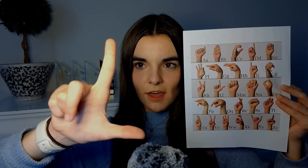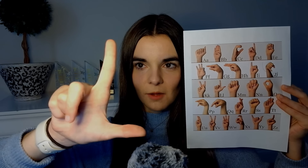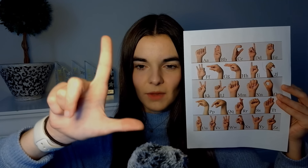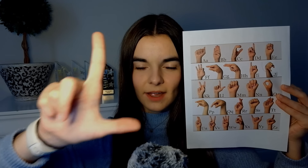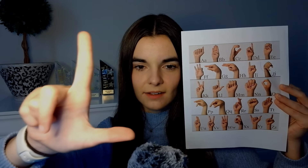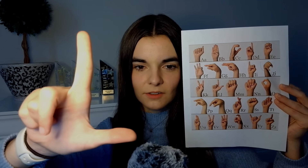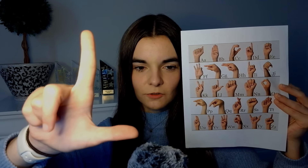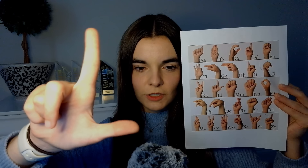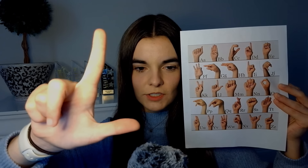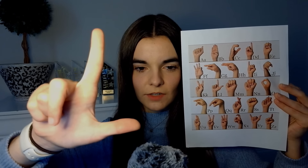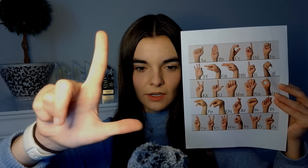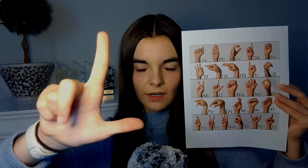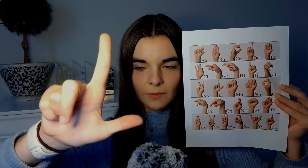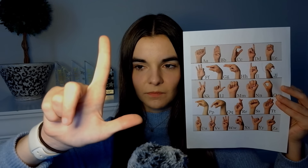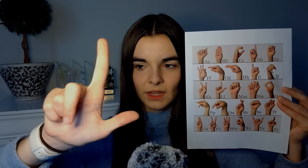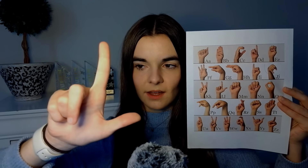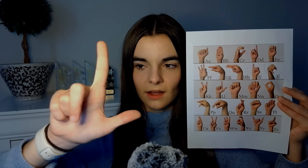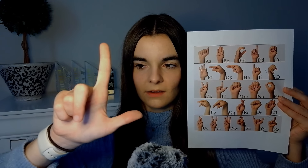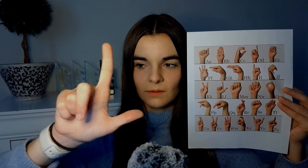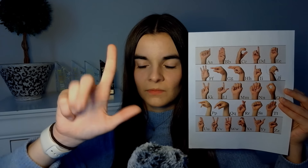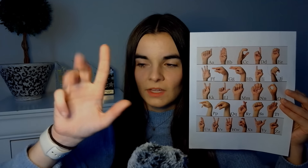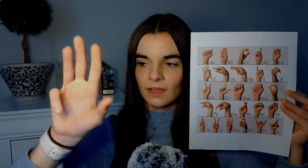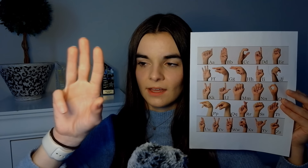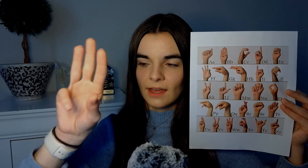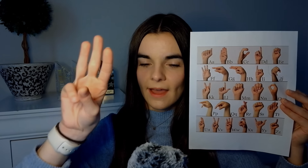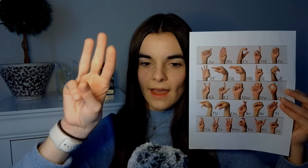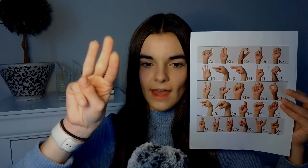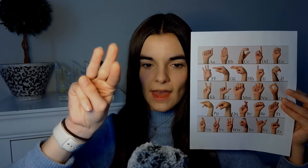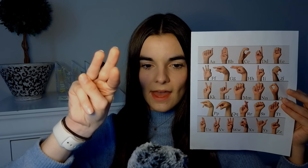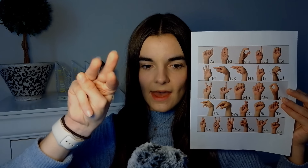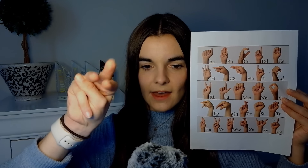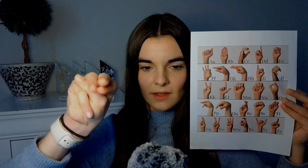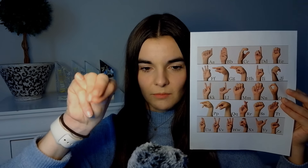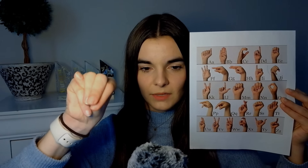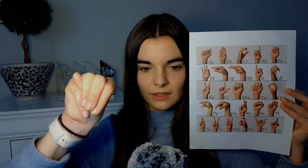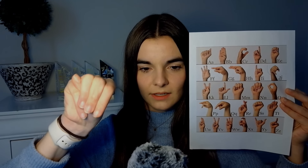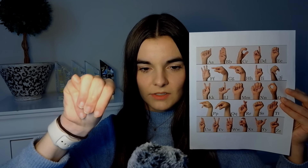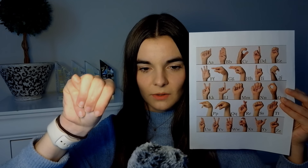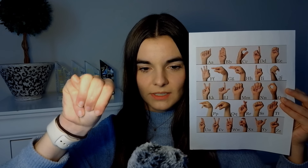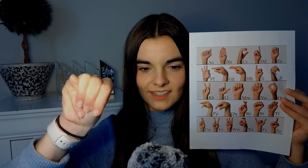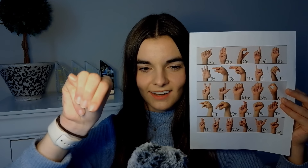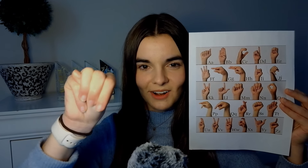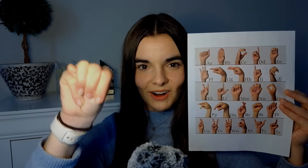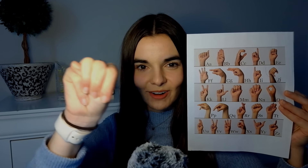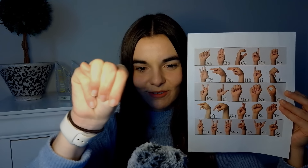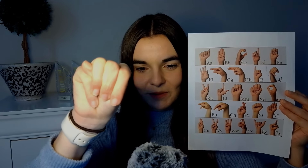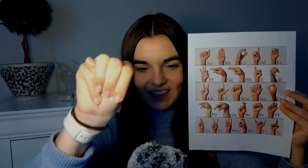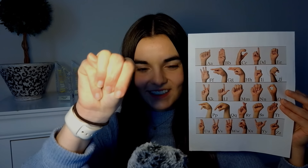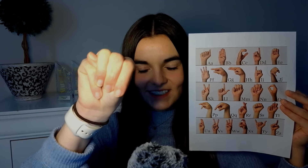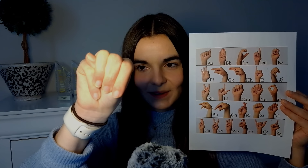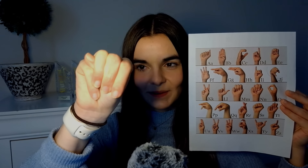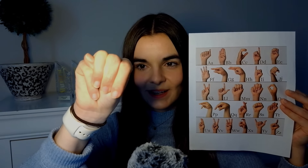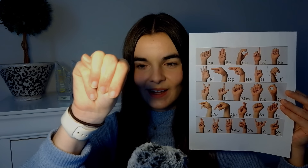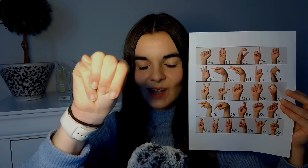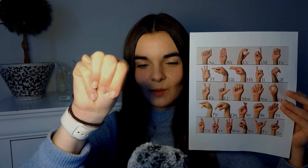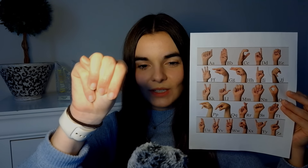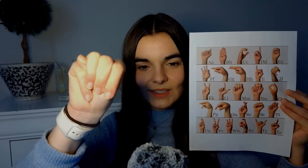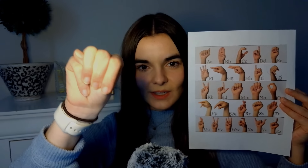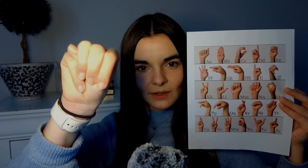thumb and first finger. L. M is always kind of hard for me to do, but it's going to